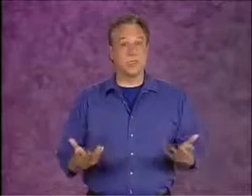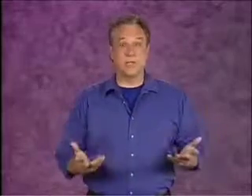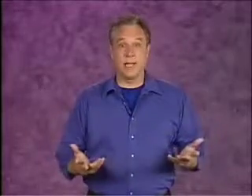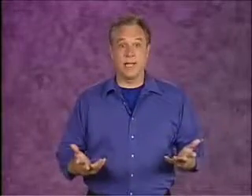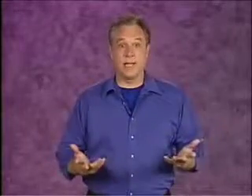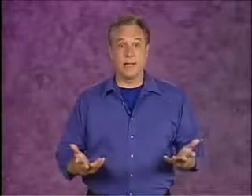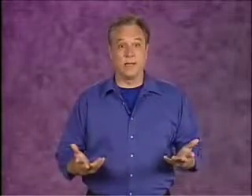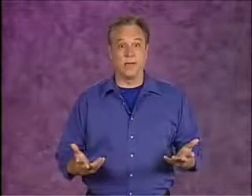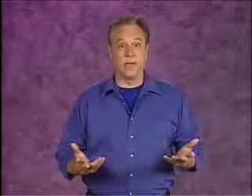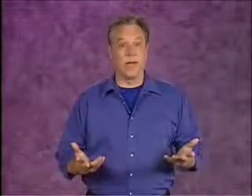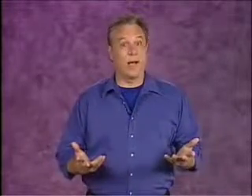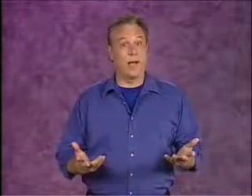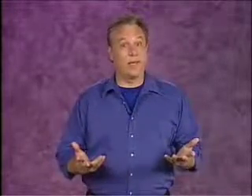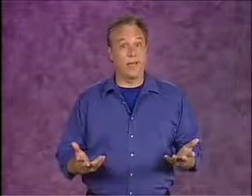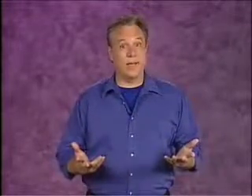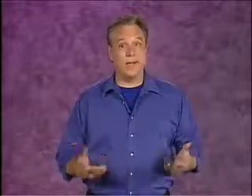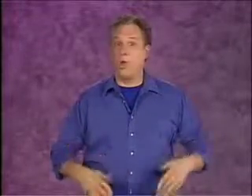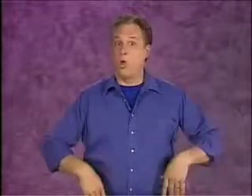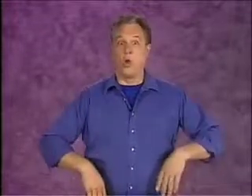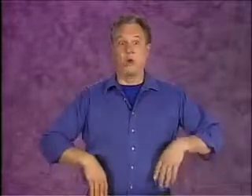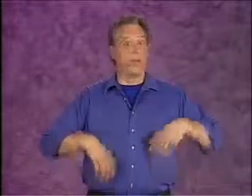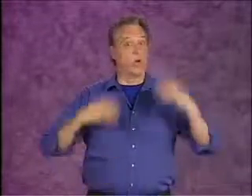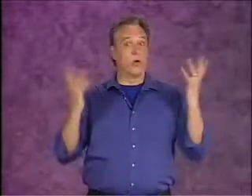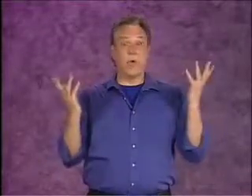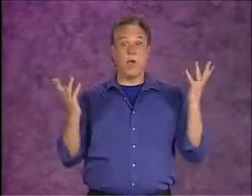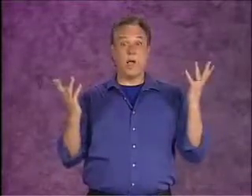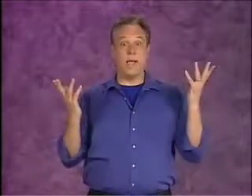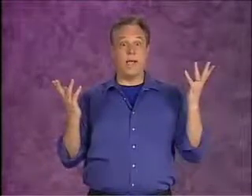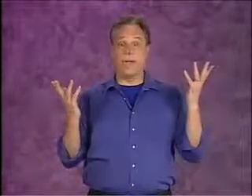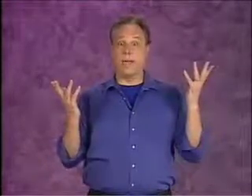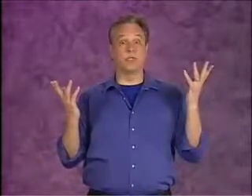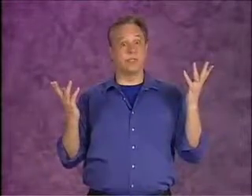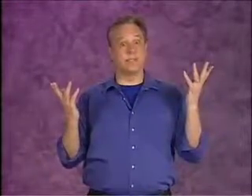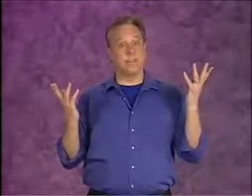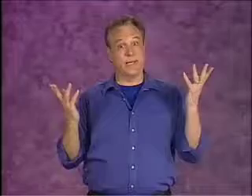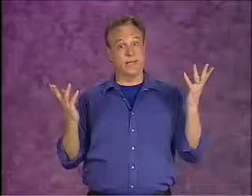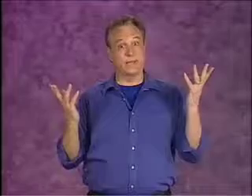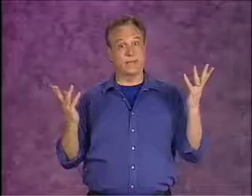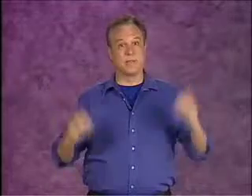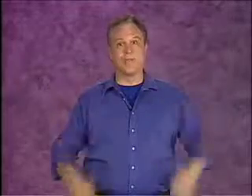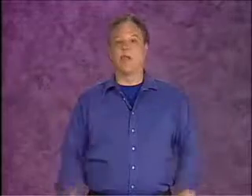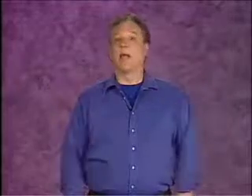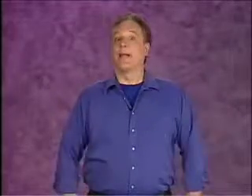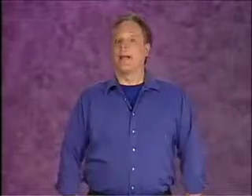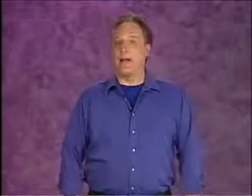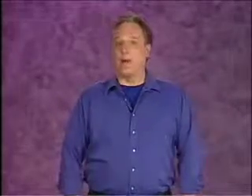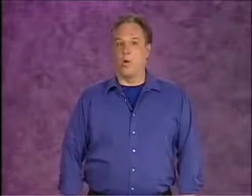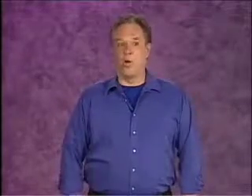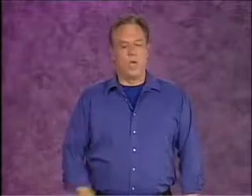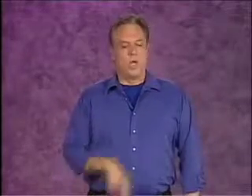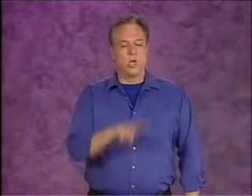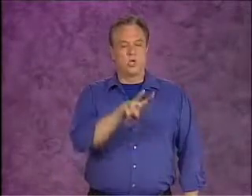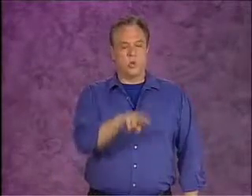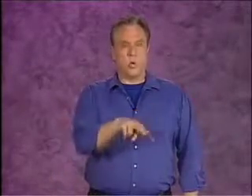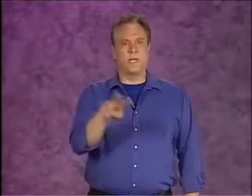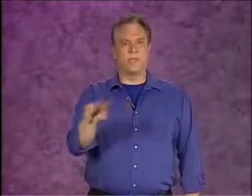just like a gun. Again, don't know why, it just is. Now,